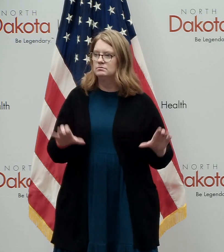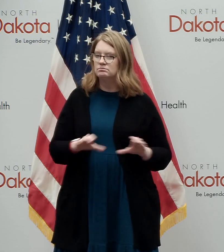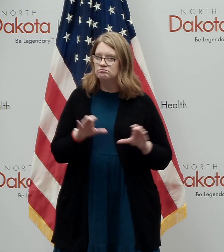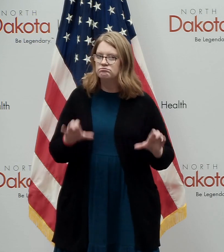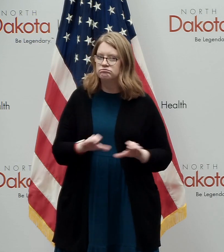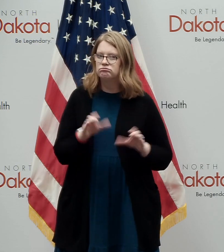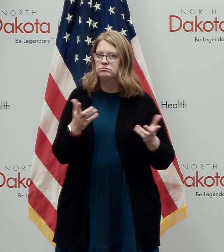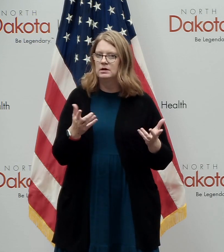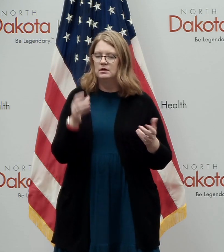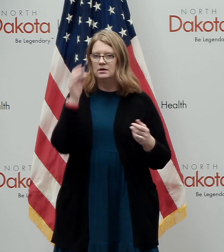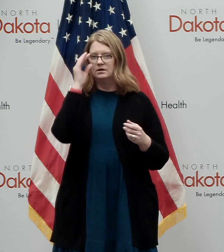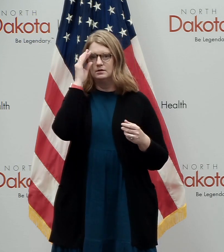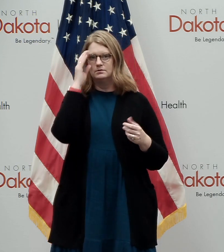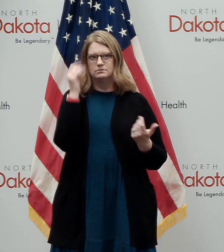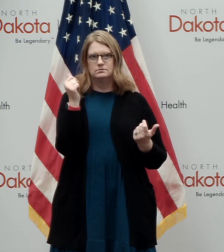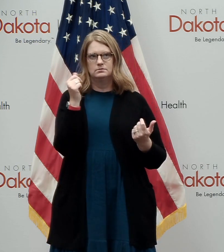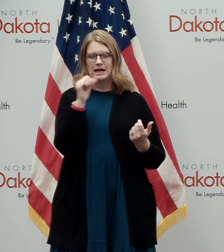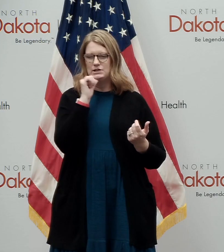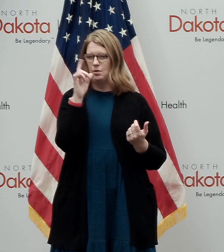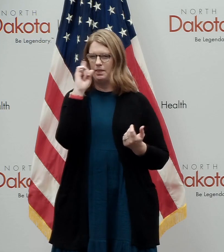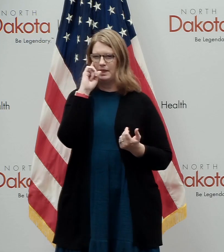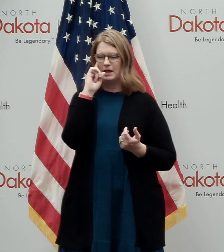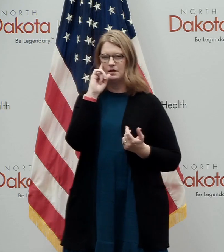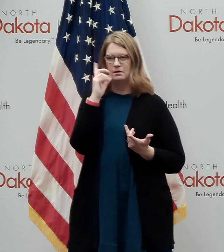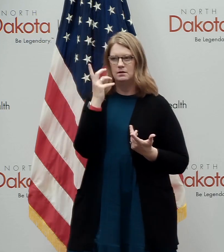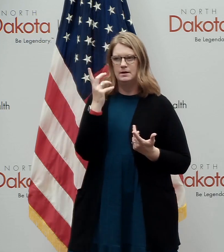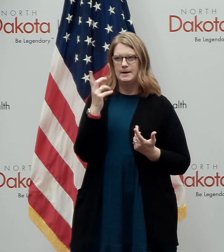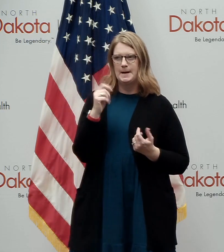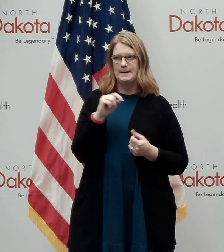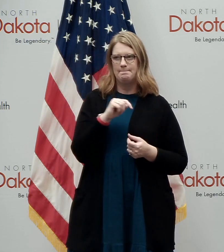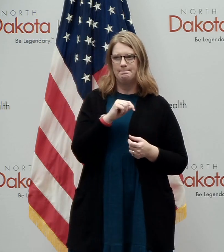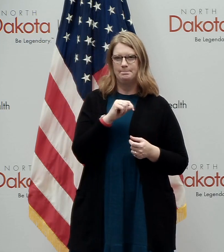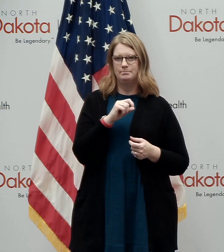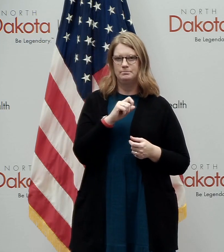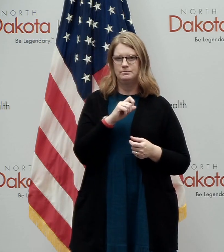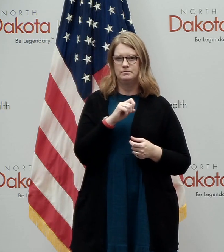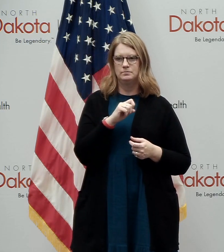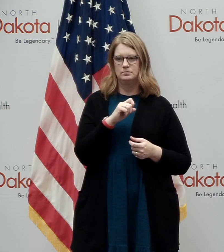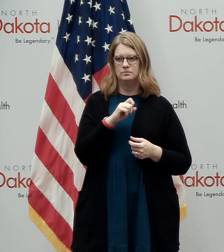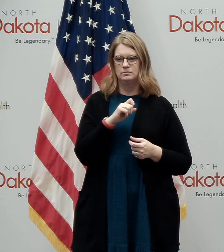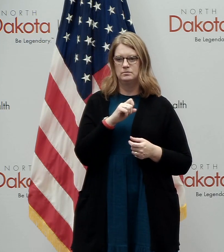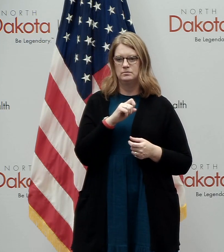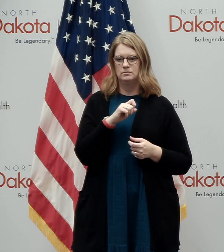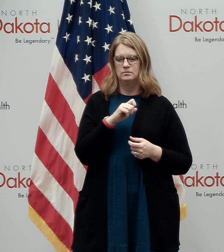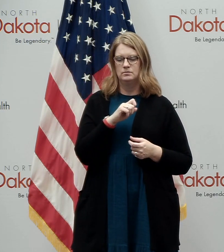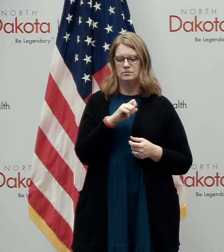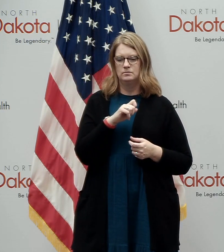country, and I don't think there's an appetite among